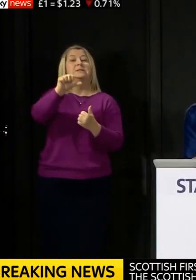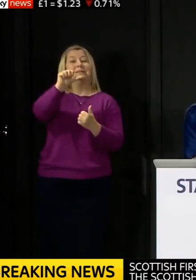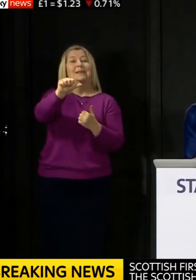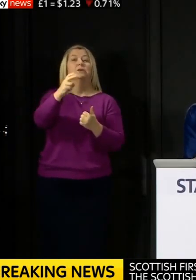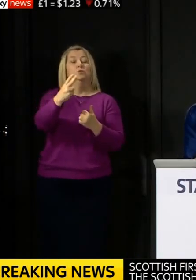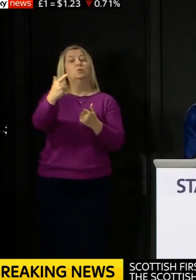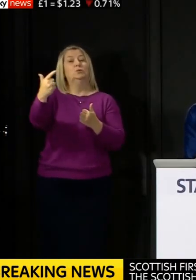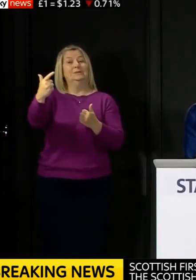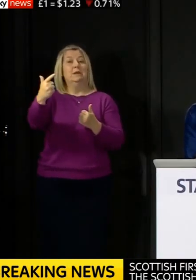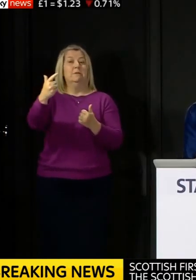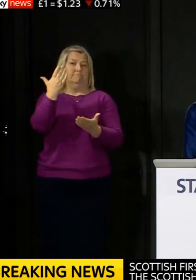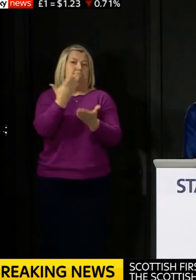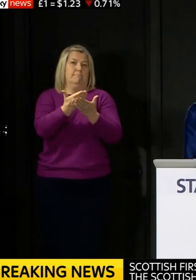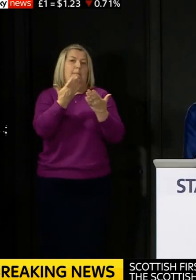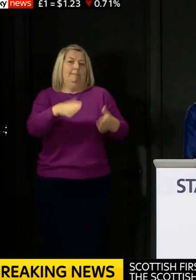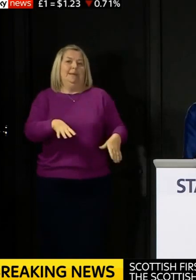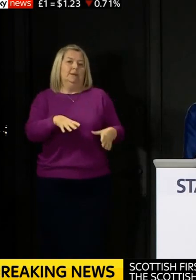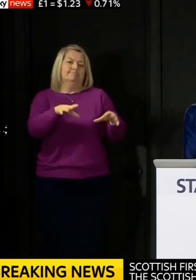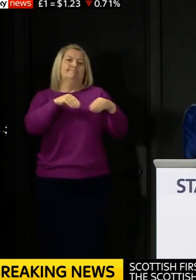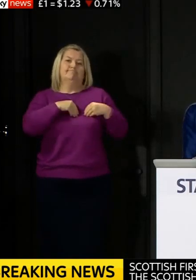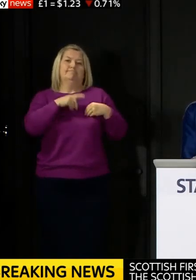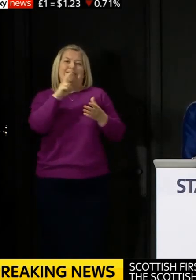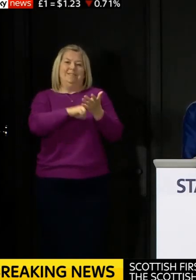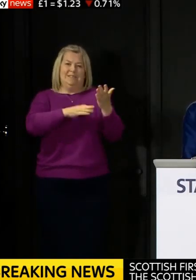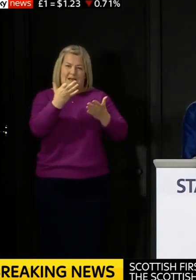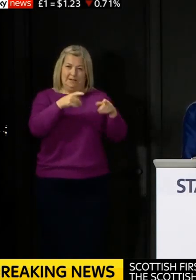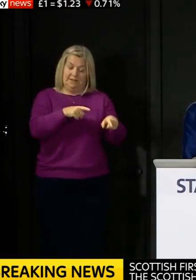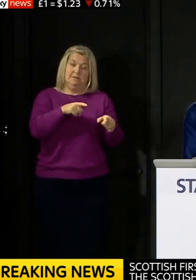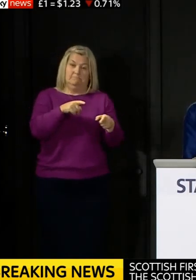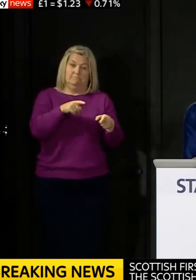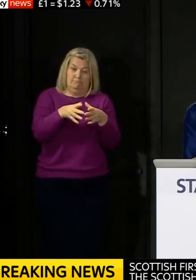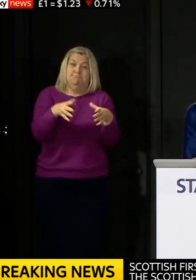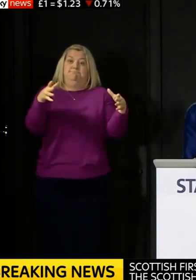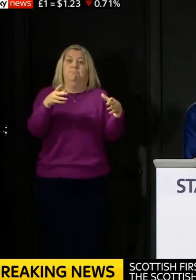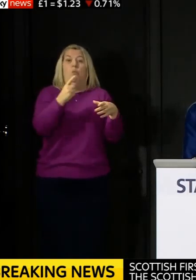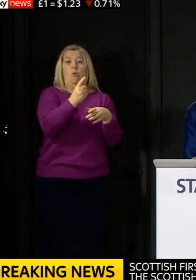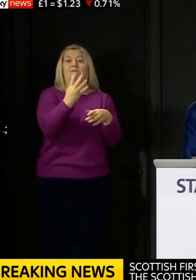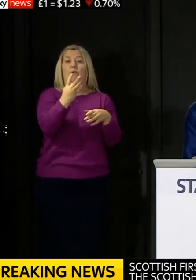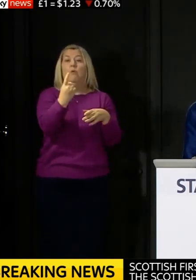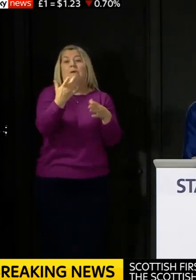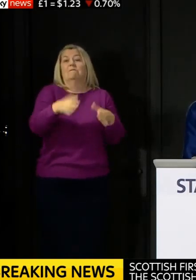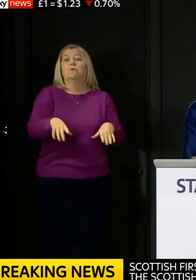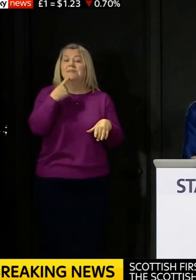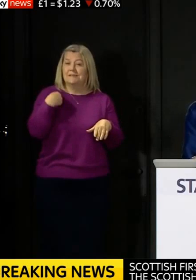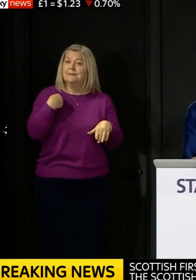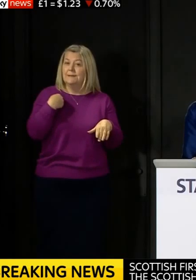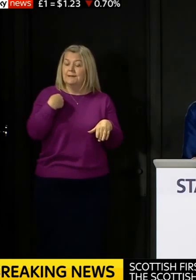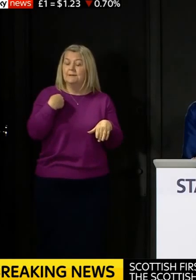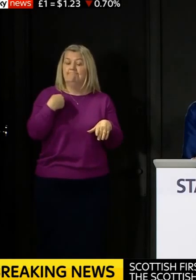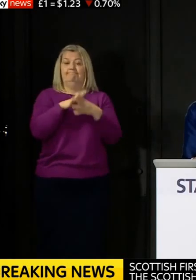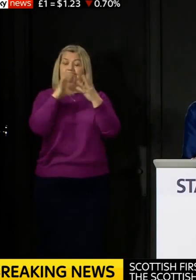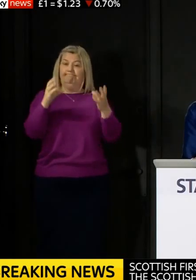13,627 positive cases confirmed. That is an increase of 141 from yesterday. A total